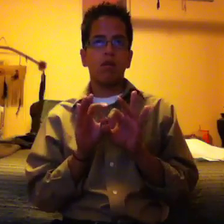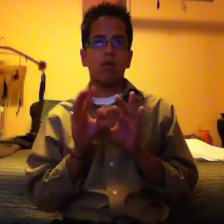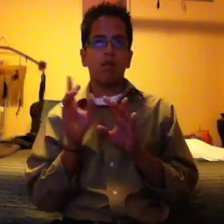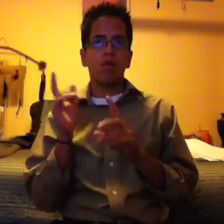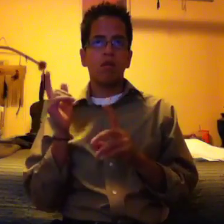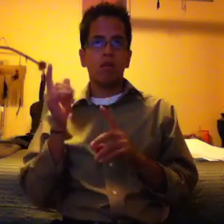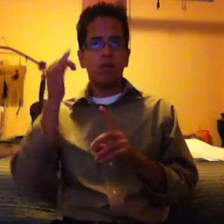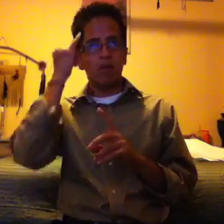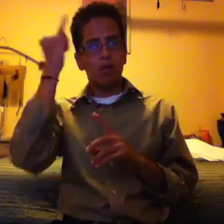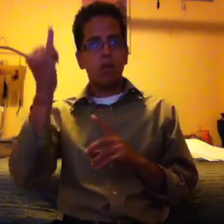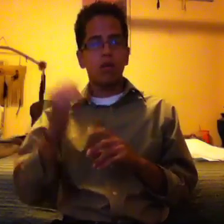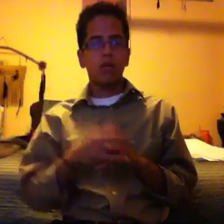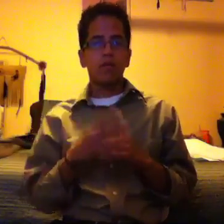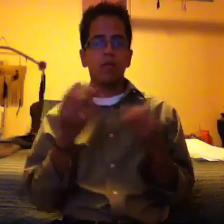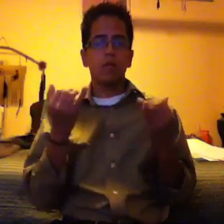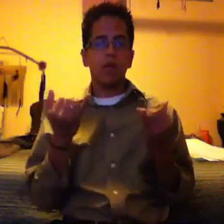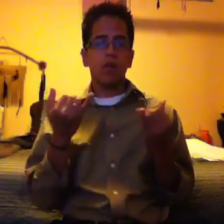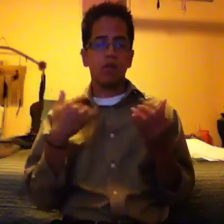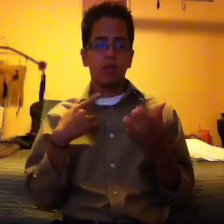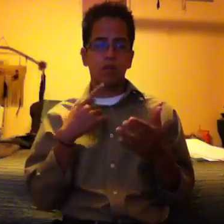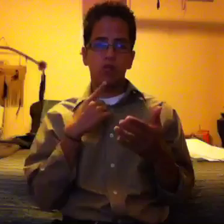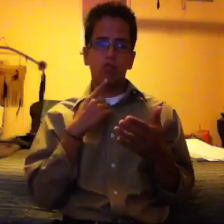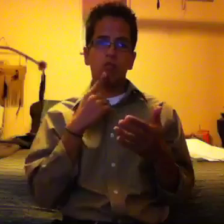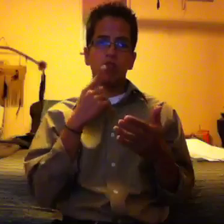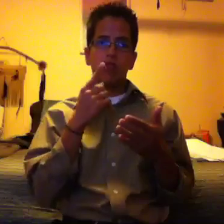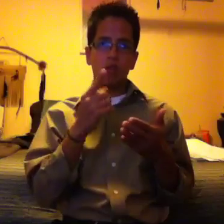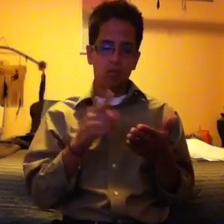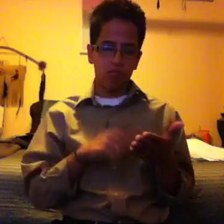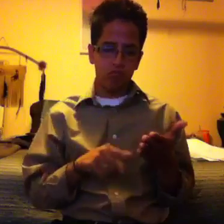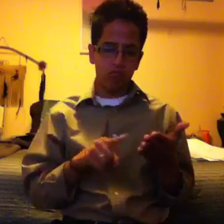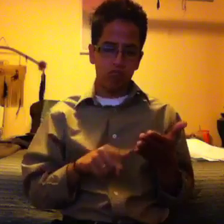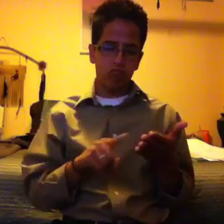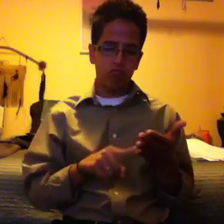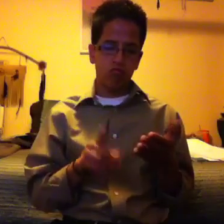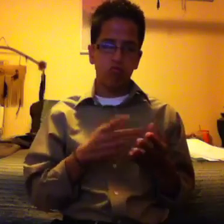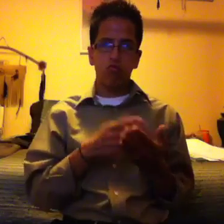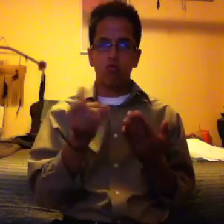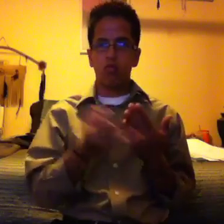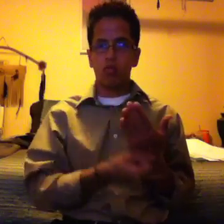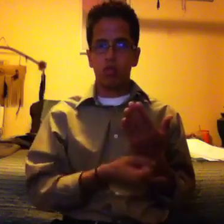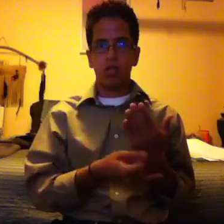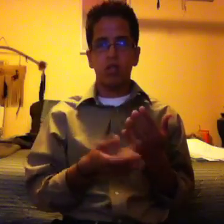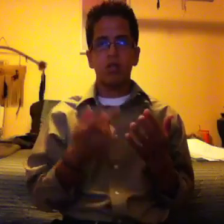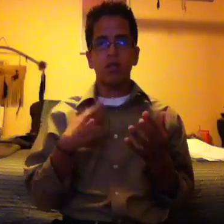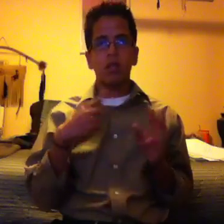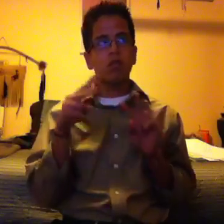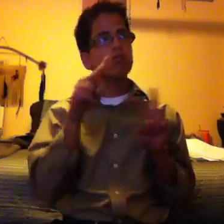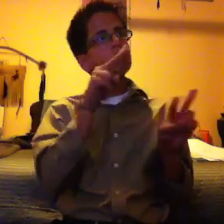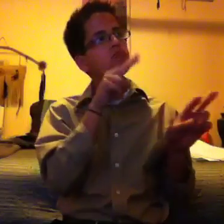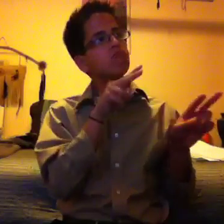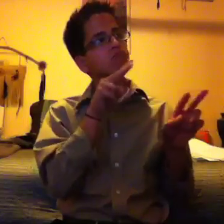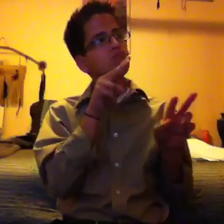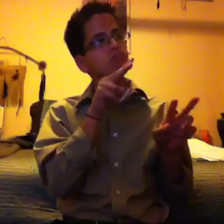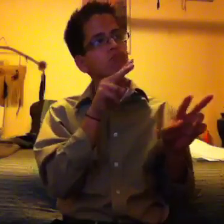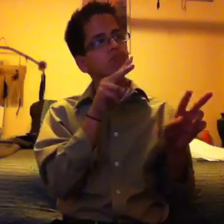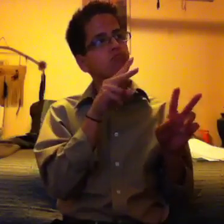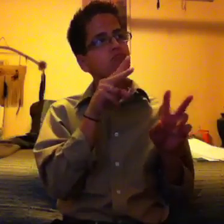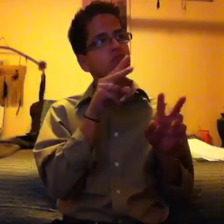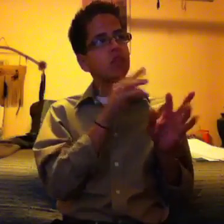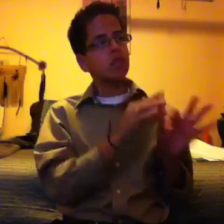project. So they look at these titles and main ideas, and then they go off and start their own research project.